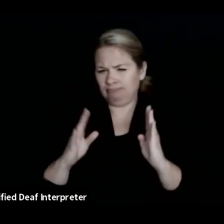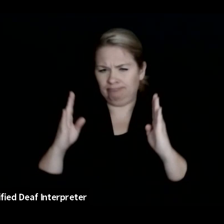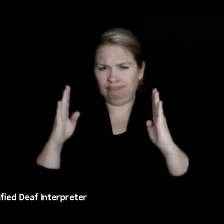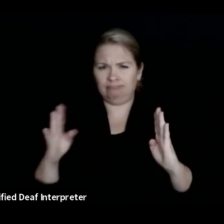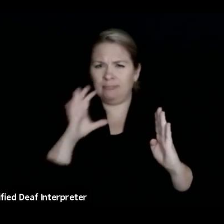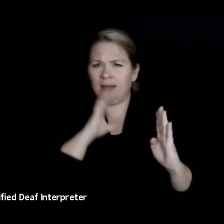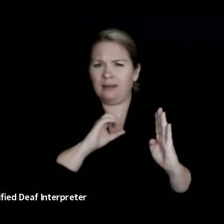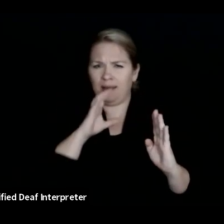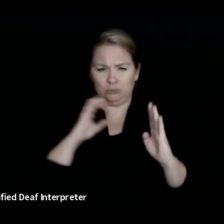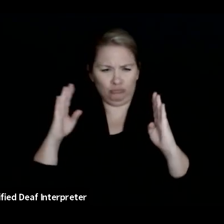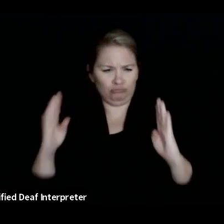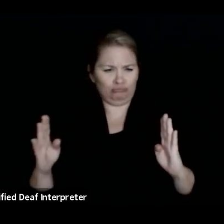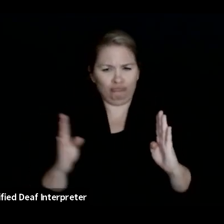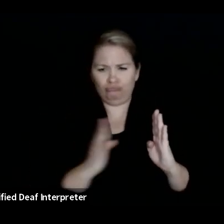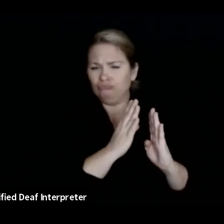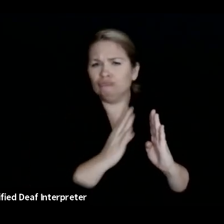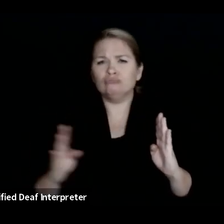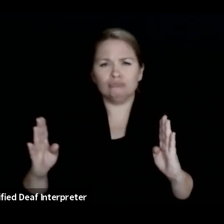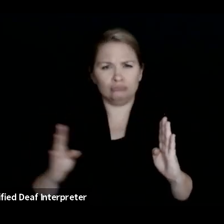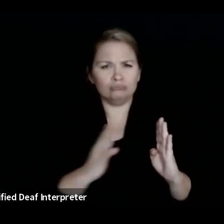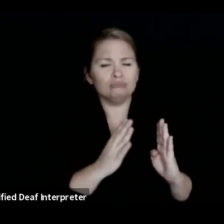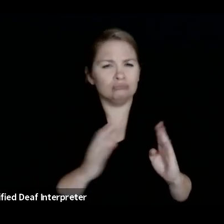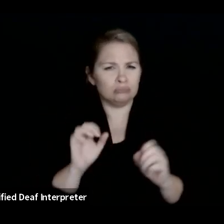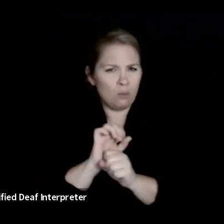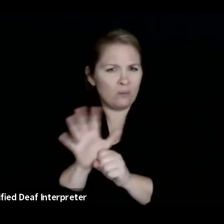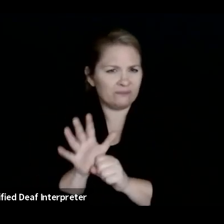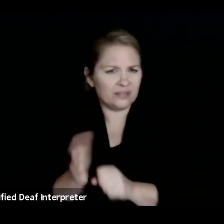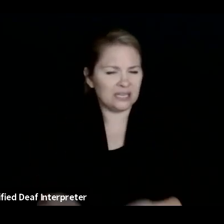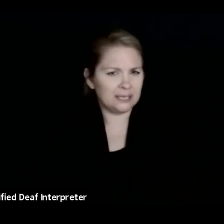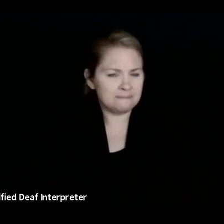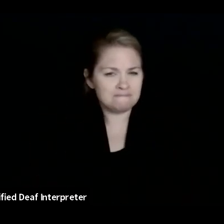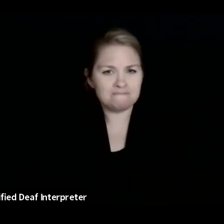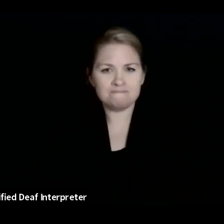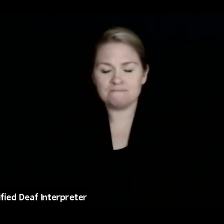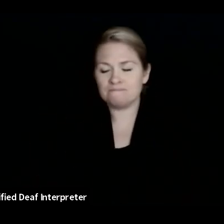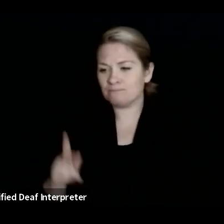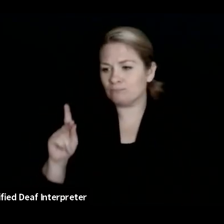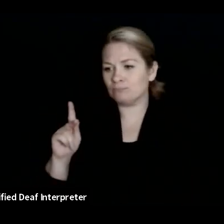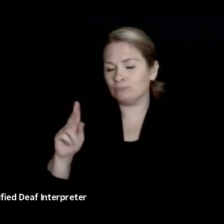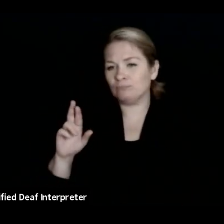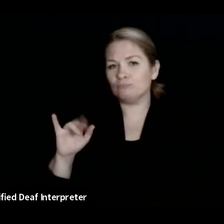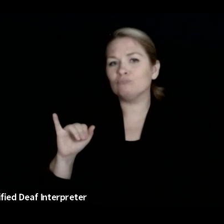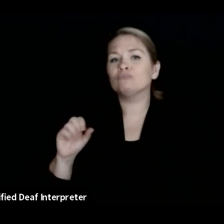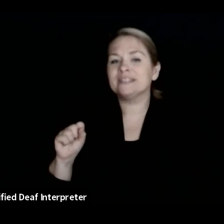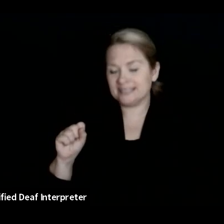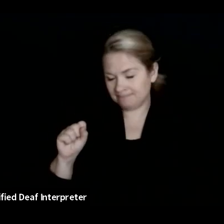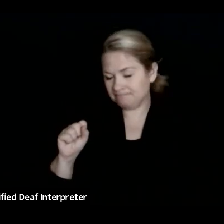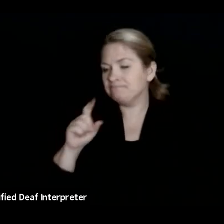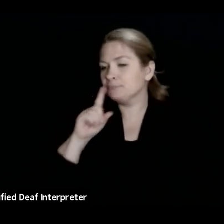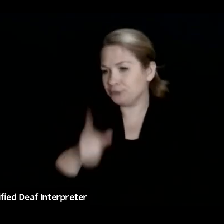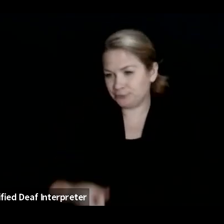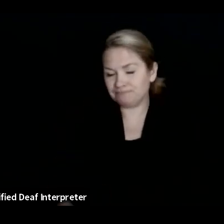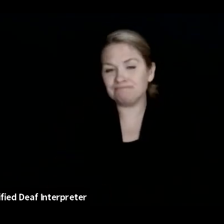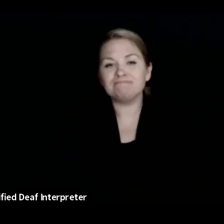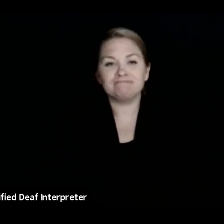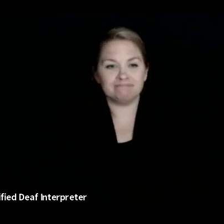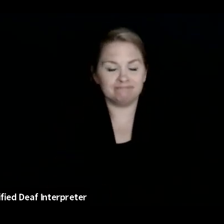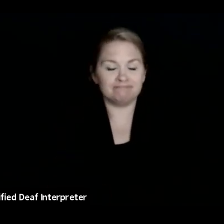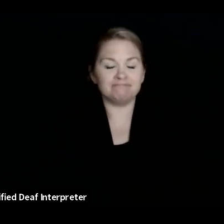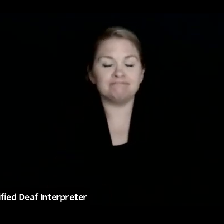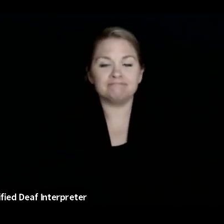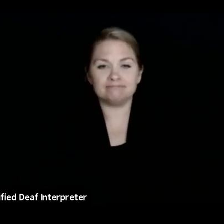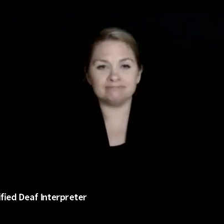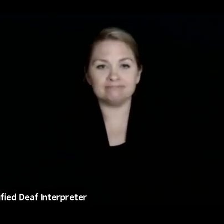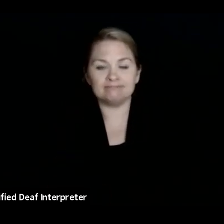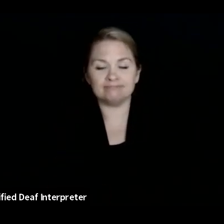Sure. So we, initially, as we've been reporting our cases,